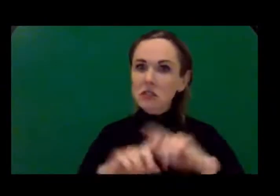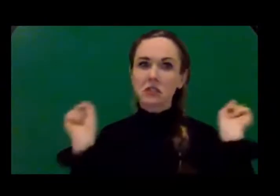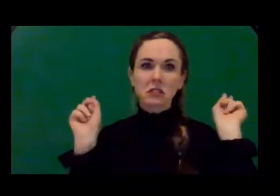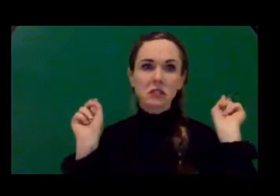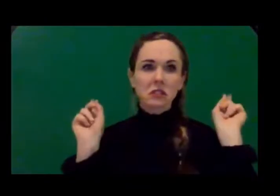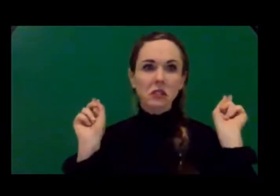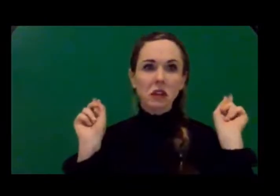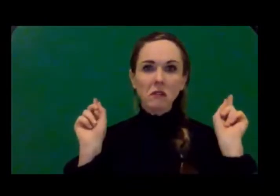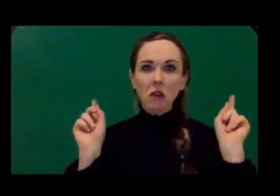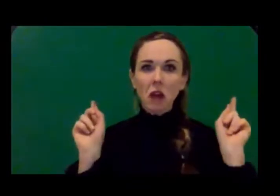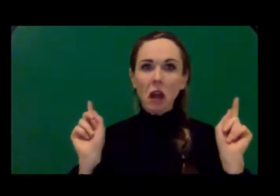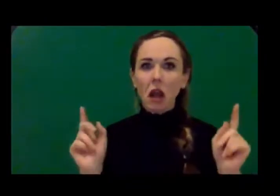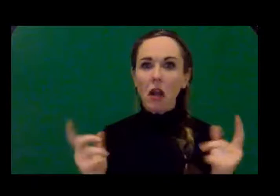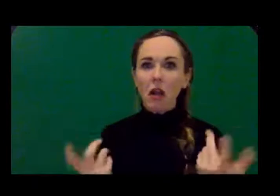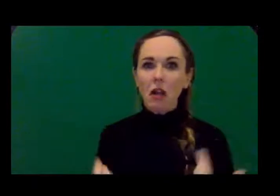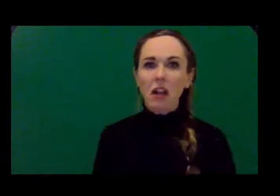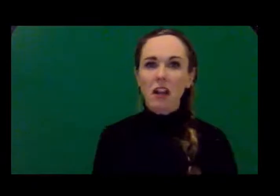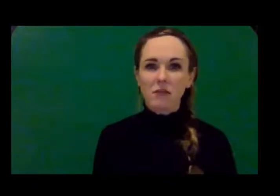Look at me.